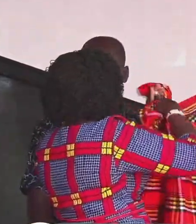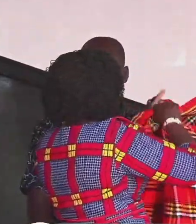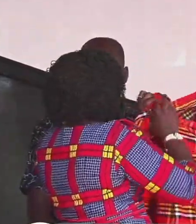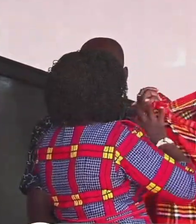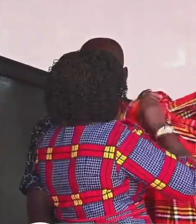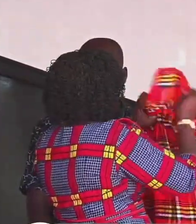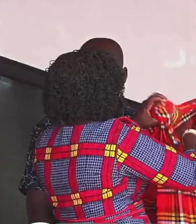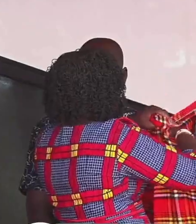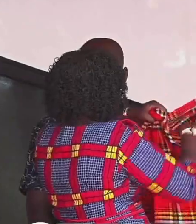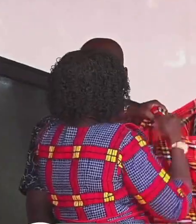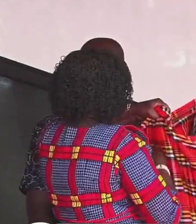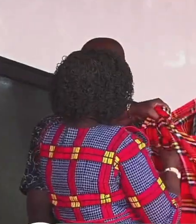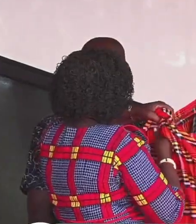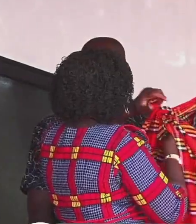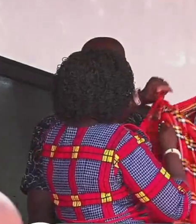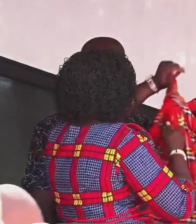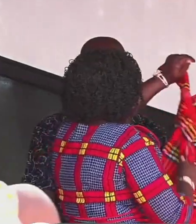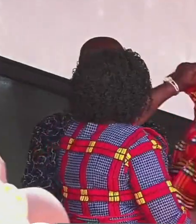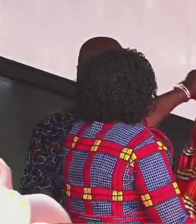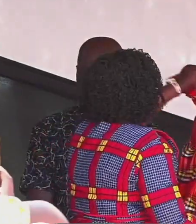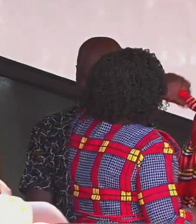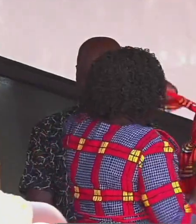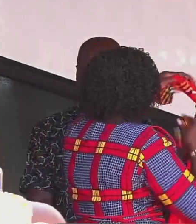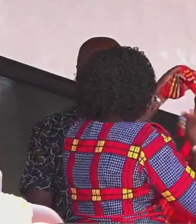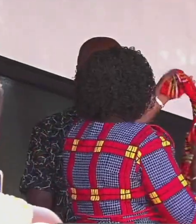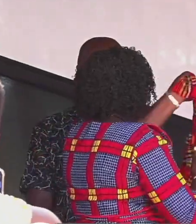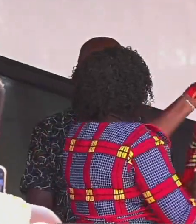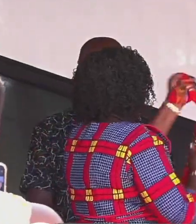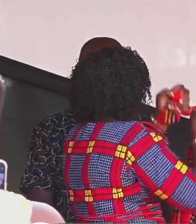I say Elizabeth, but where you go?